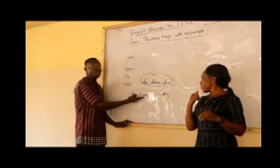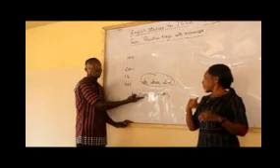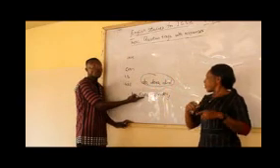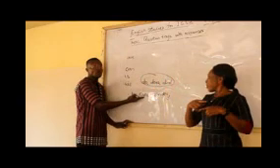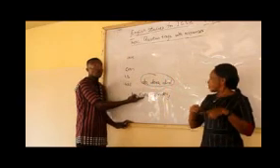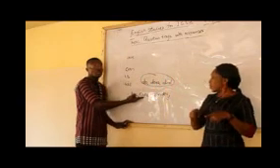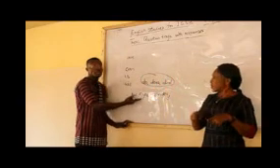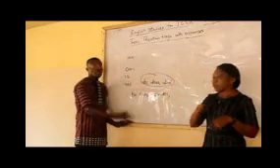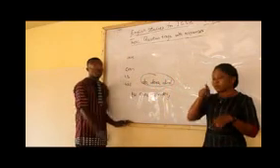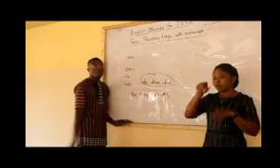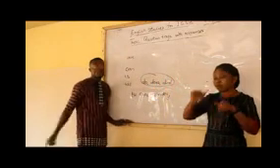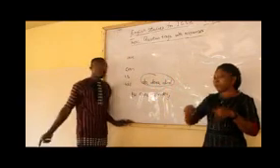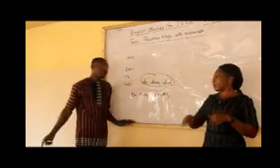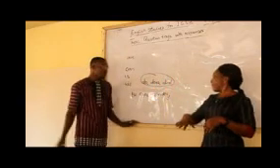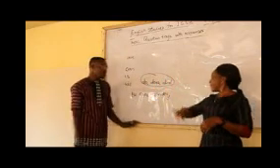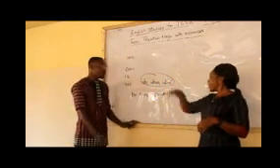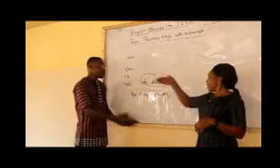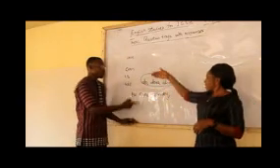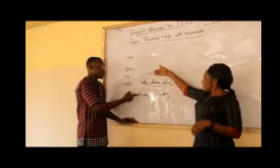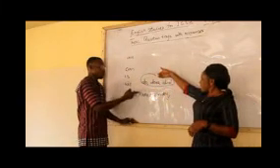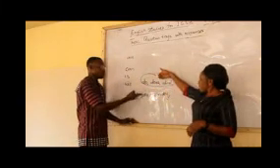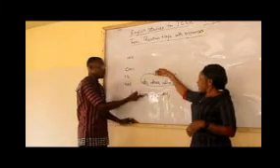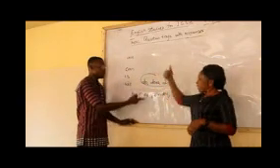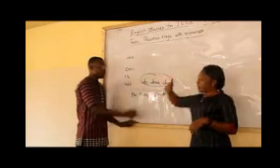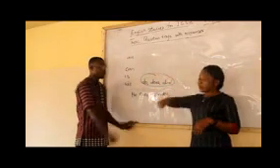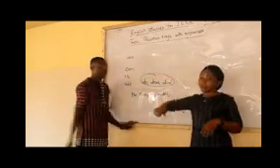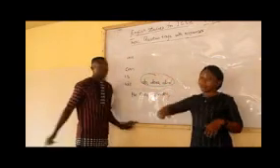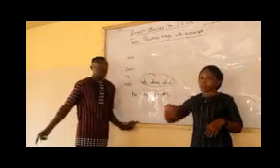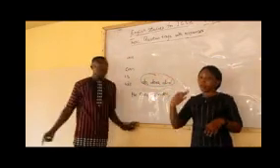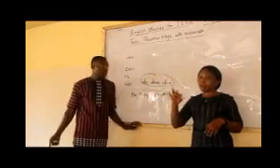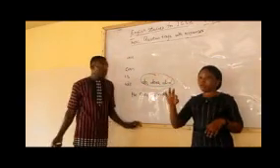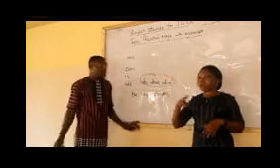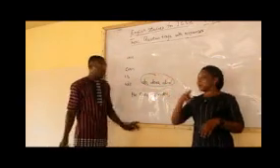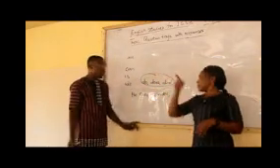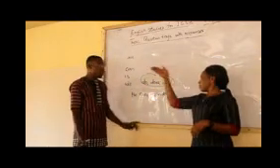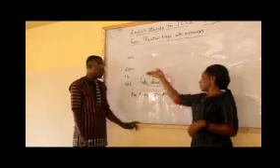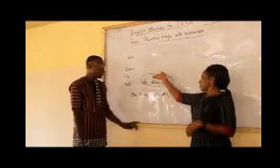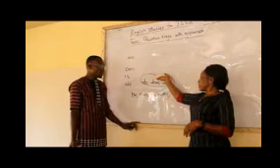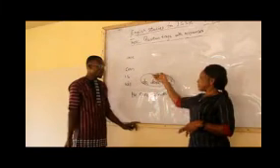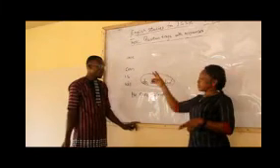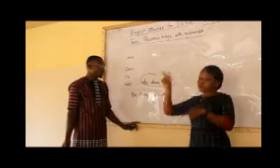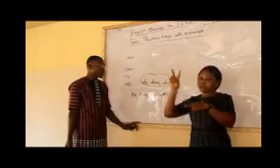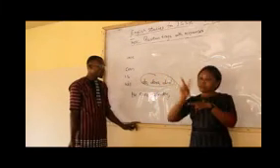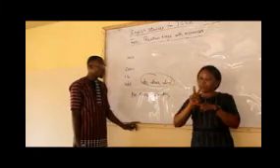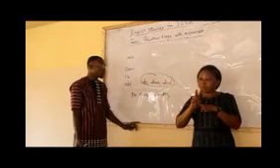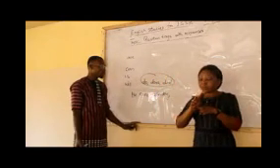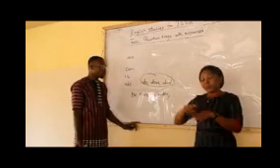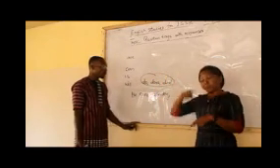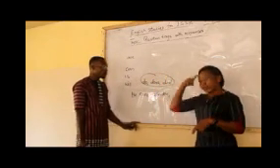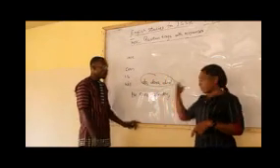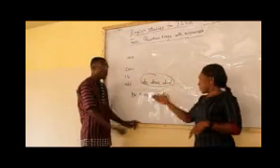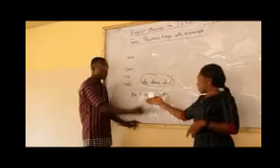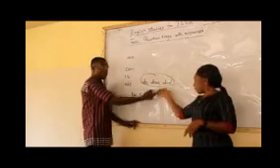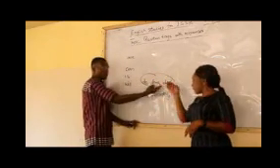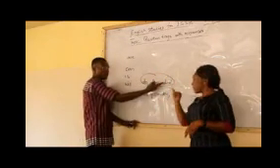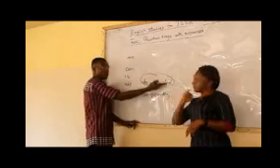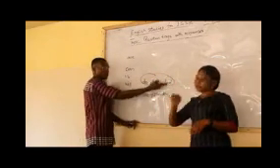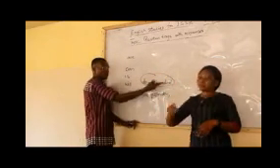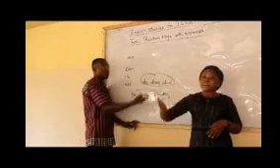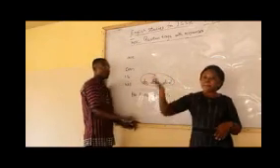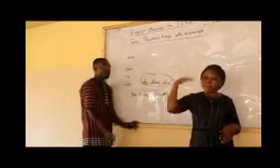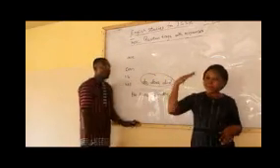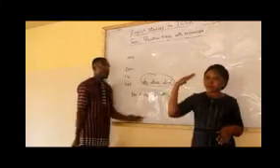in tandem with the tense. Since this is in the past tense, you